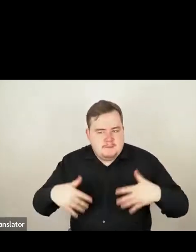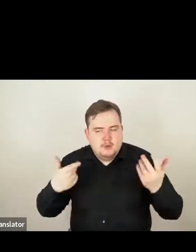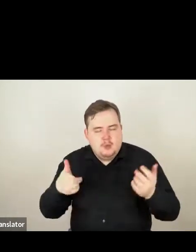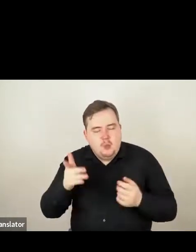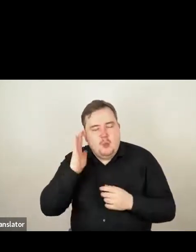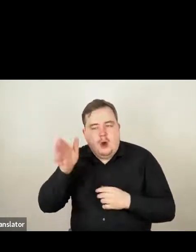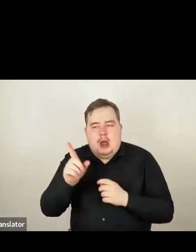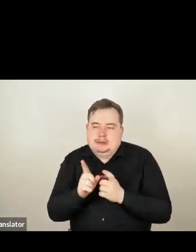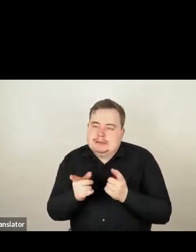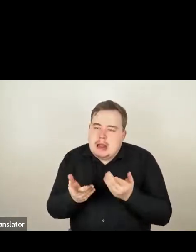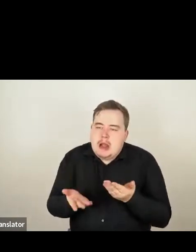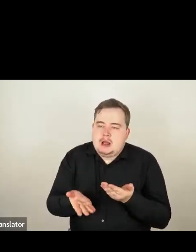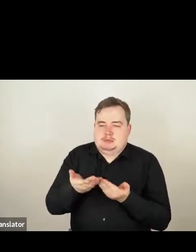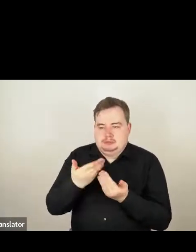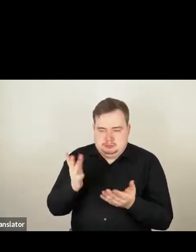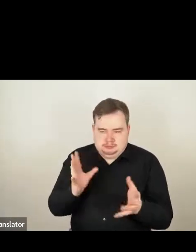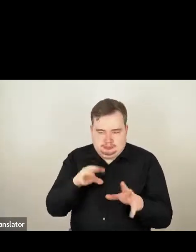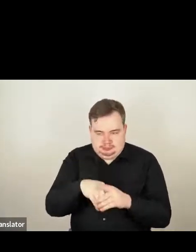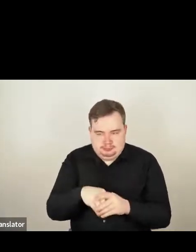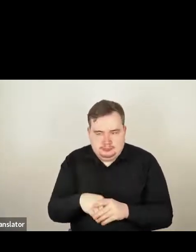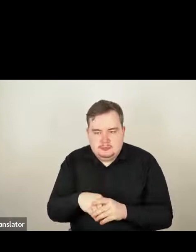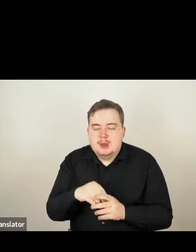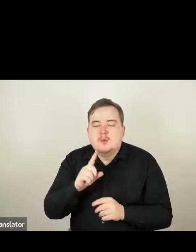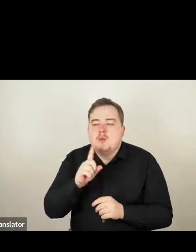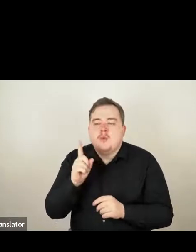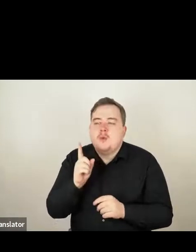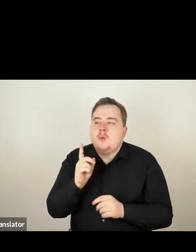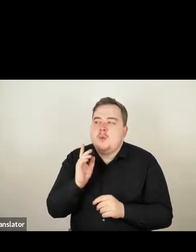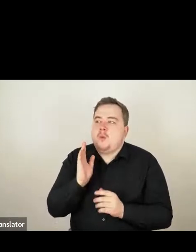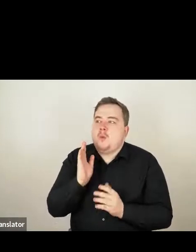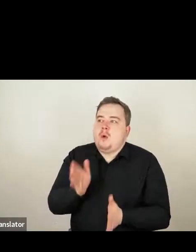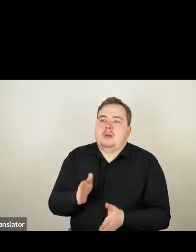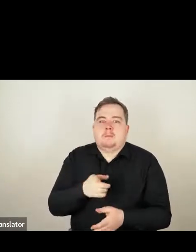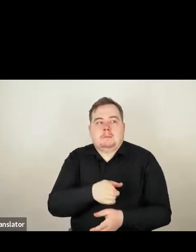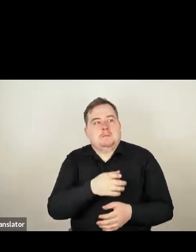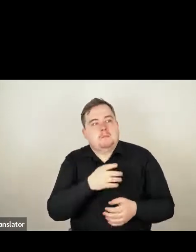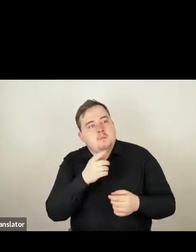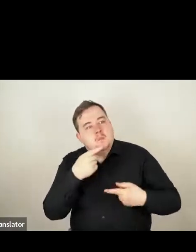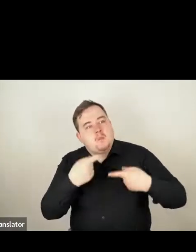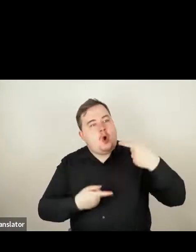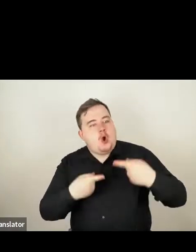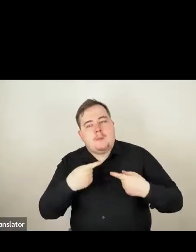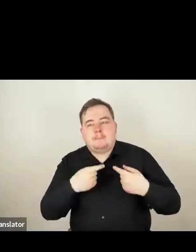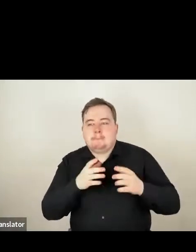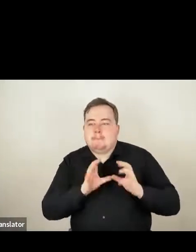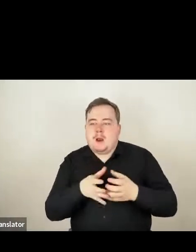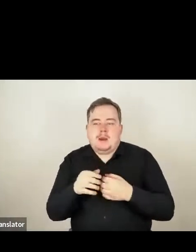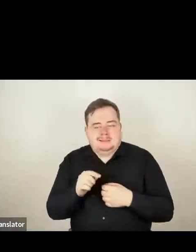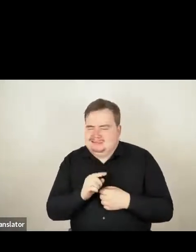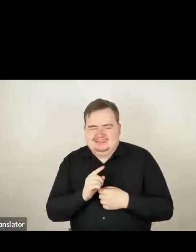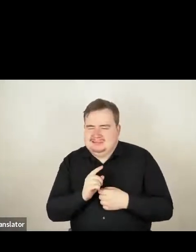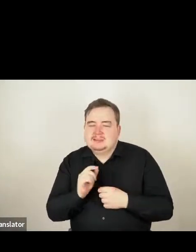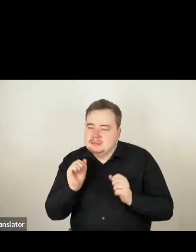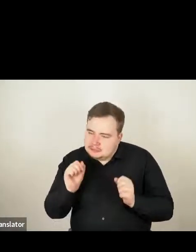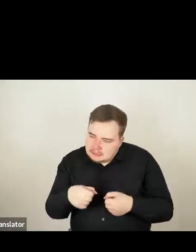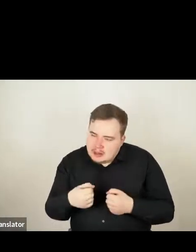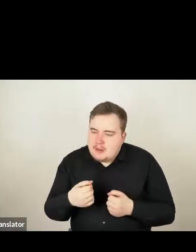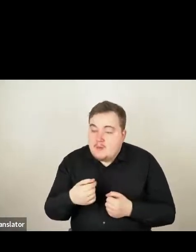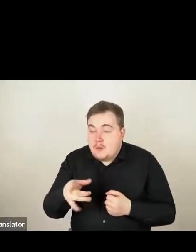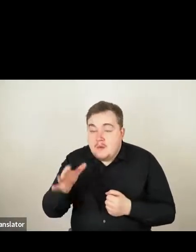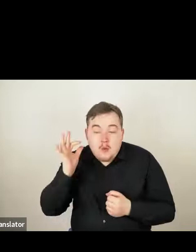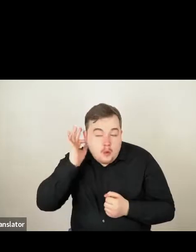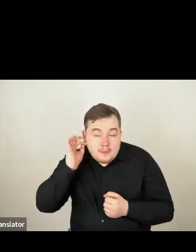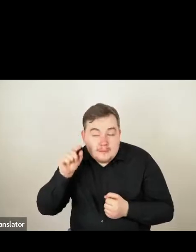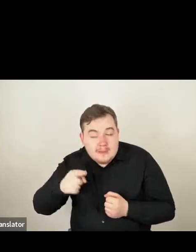major political parties. It's not going to be easy if one party really sees that women's representation is